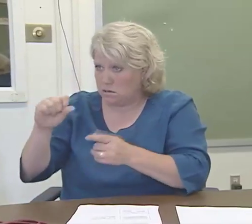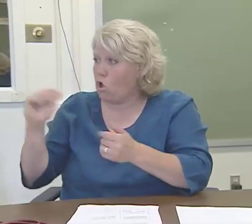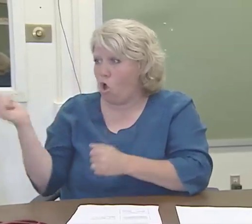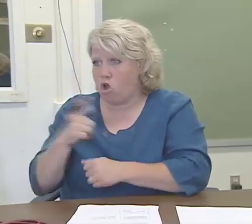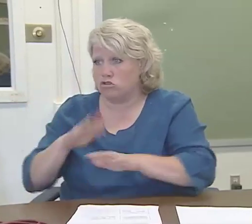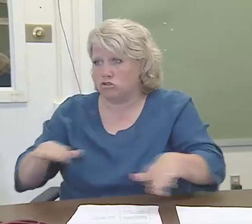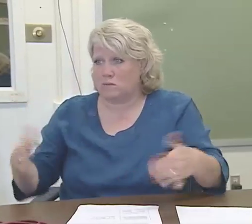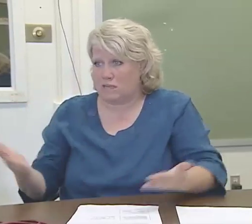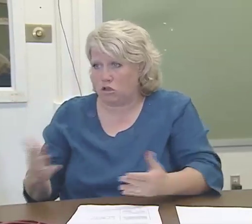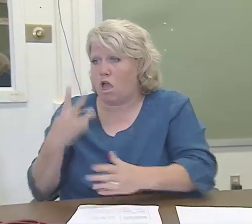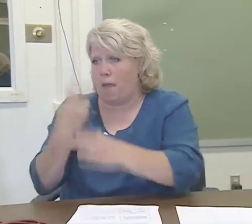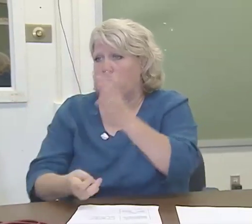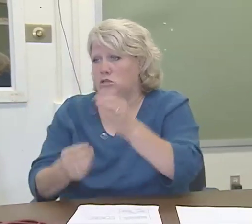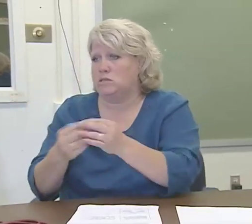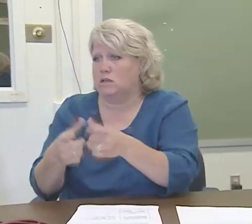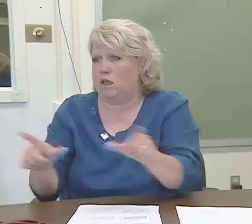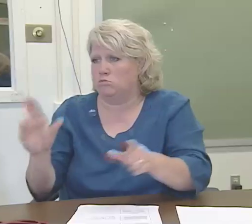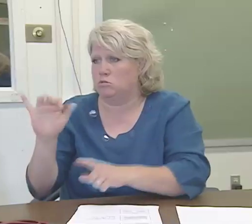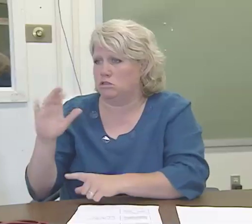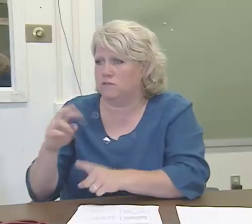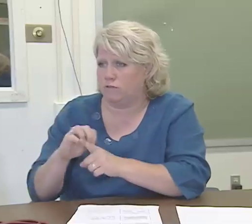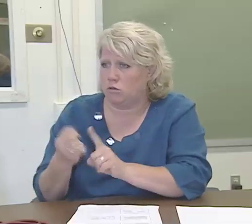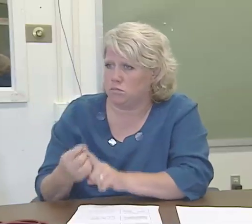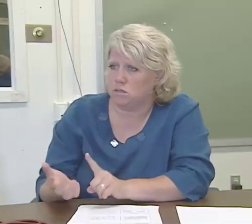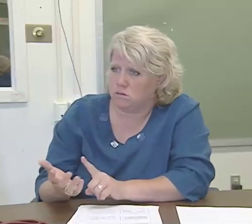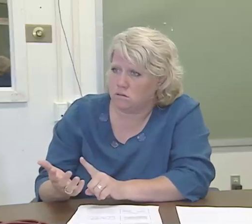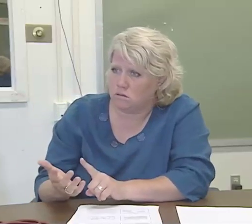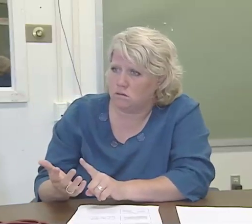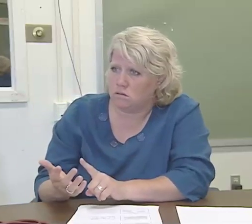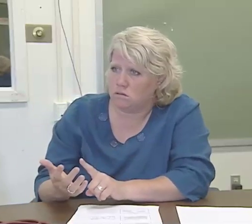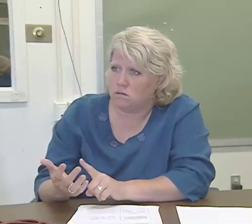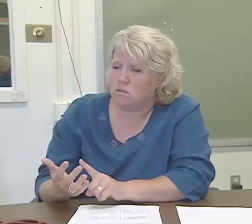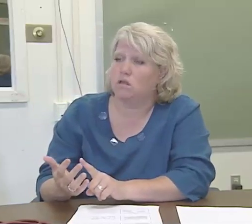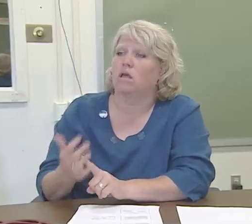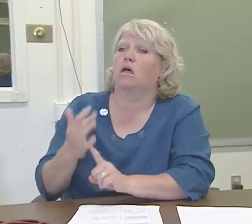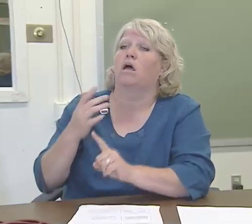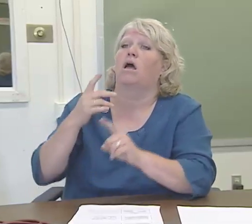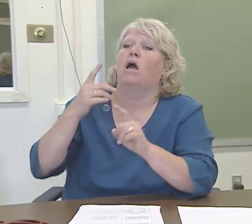have its place. Absolutely, all of our children here are in a language-rich environment.